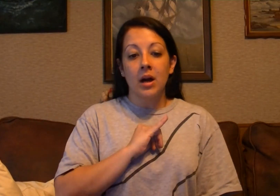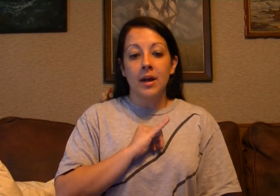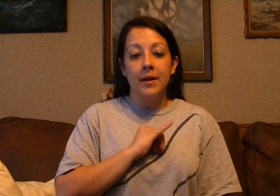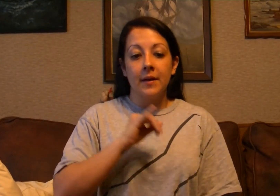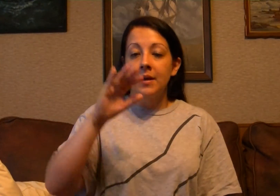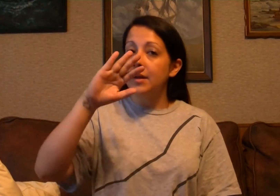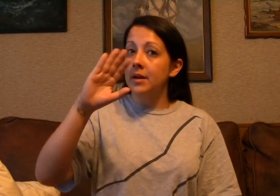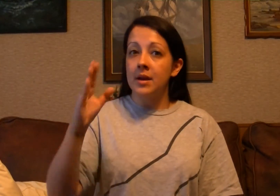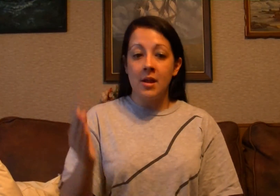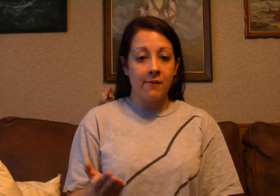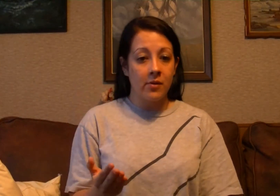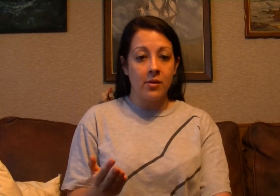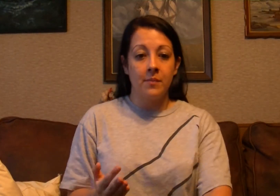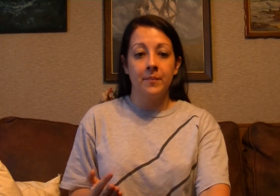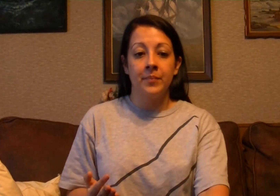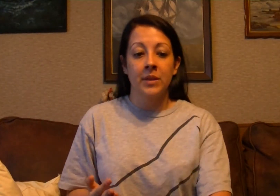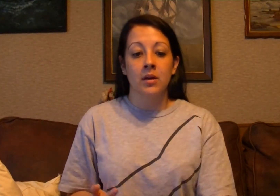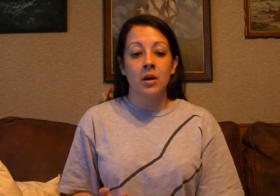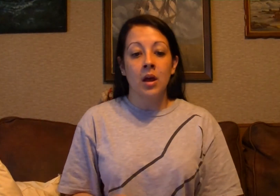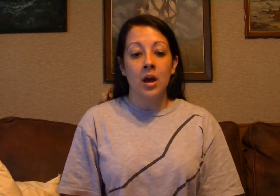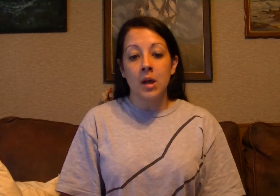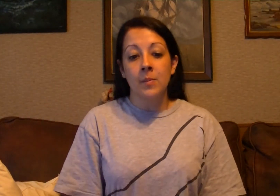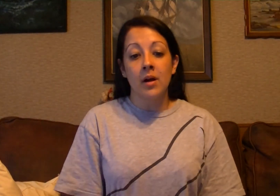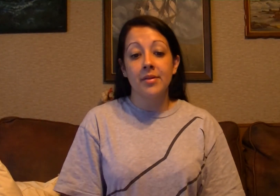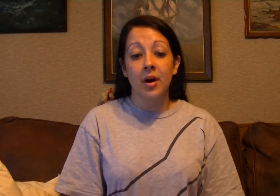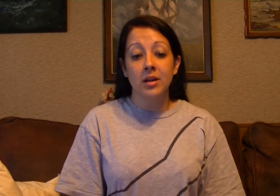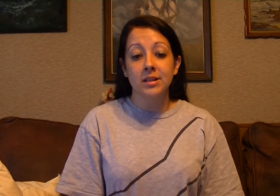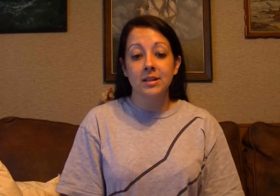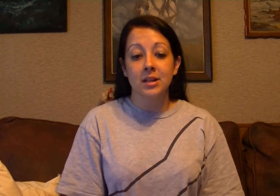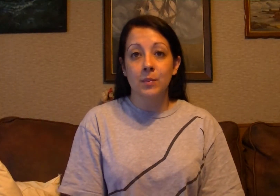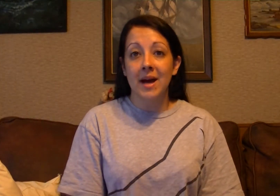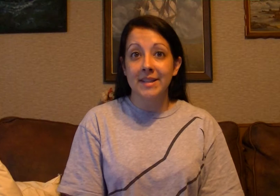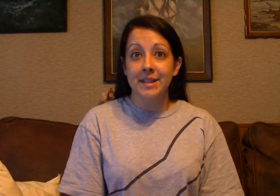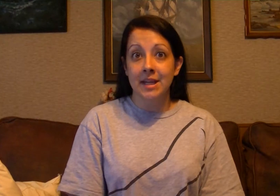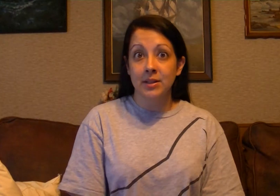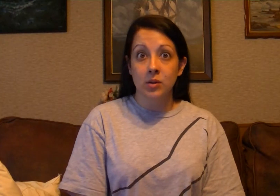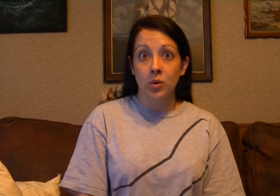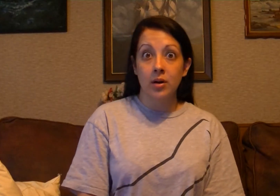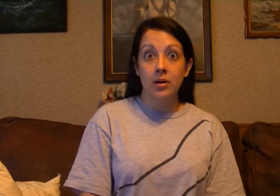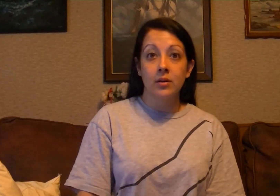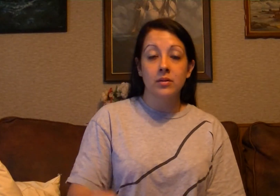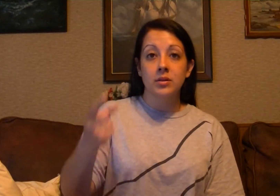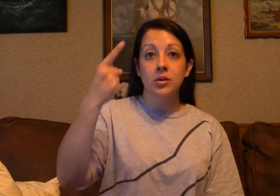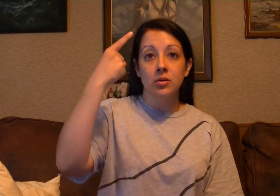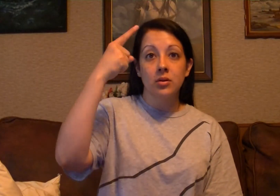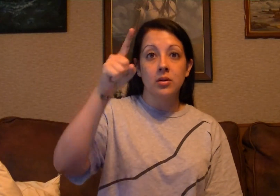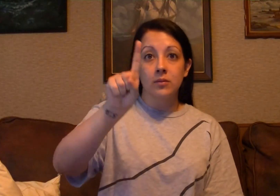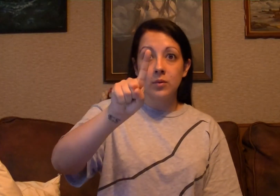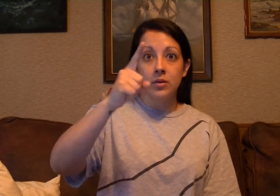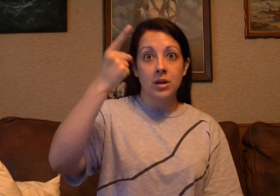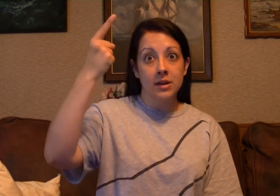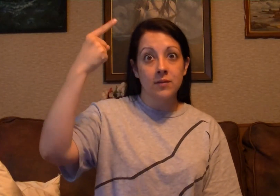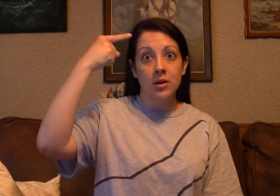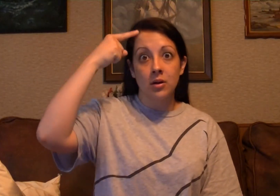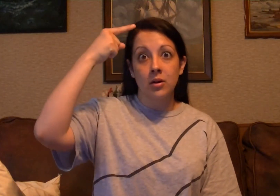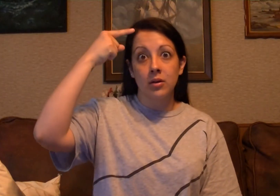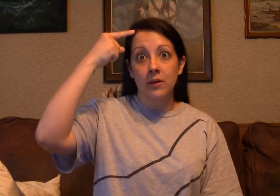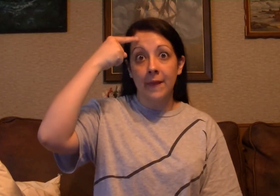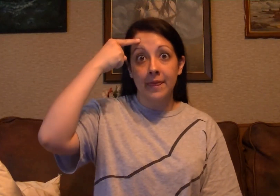I never. Thought is a past tense word. So you're, with your index finger, you're going to